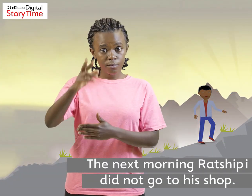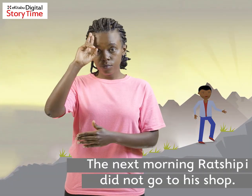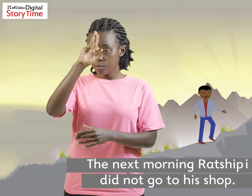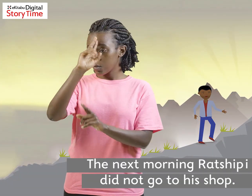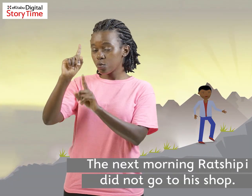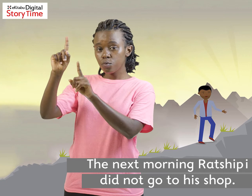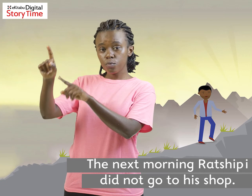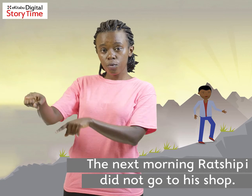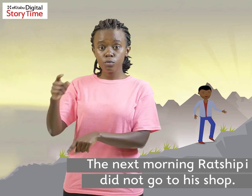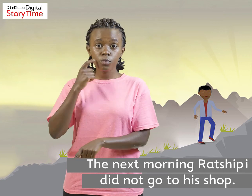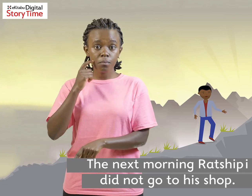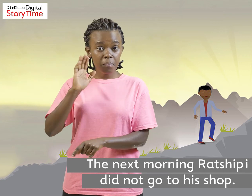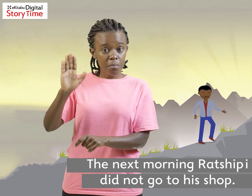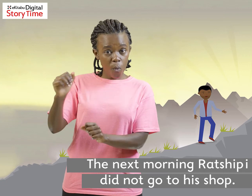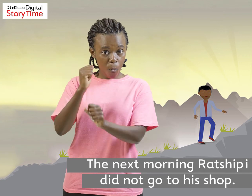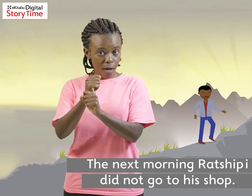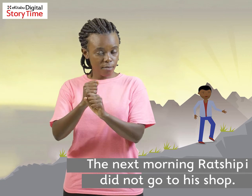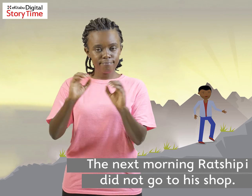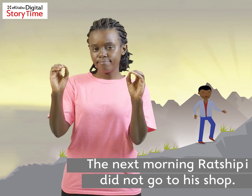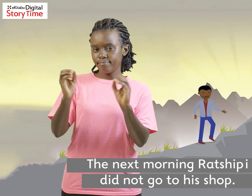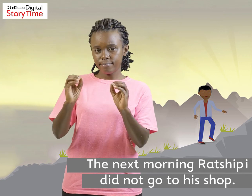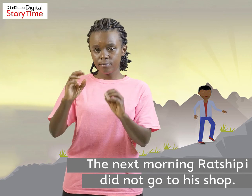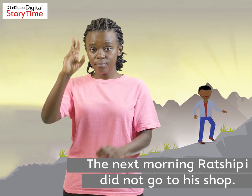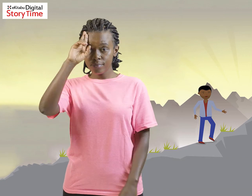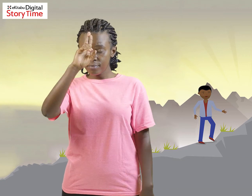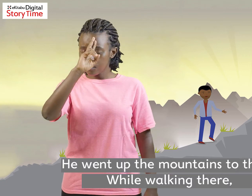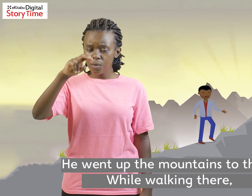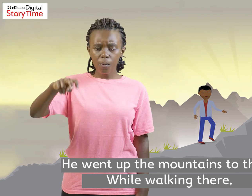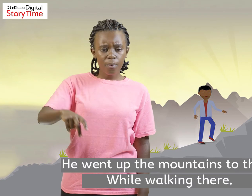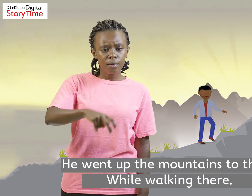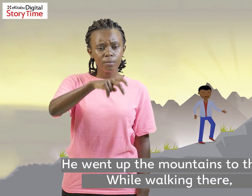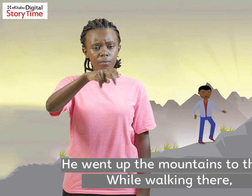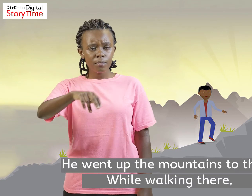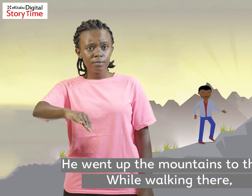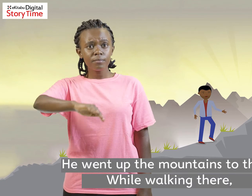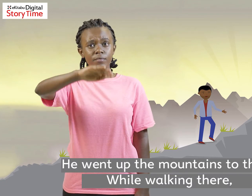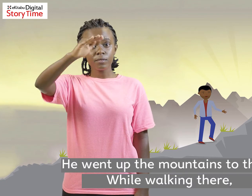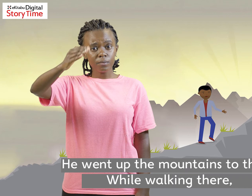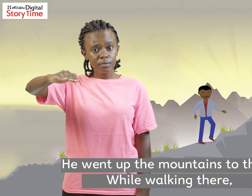The next morning, Rachipi did not go to his shop. He went up the mountains to